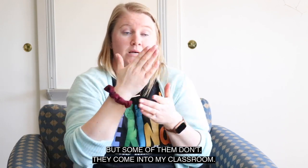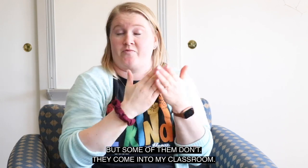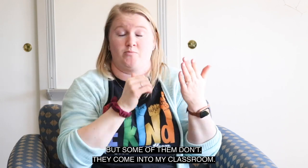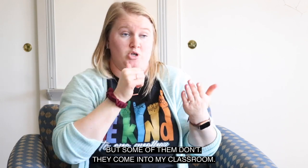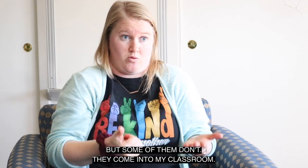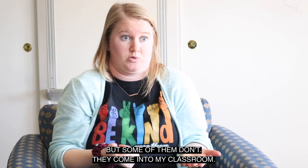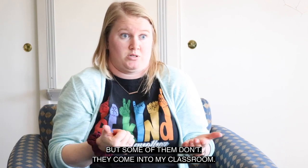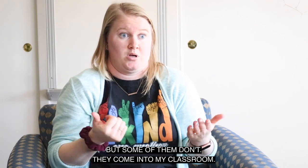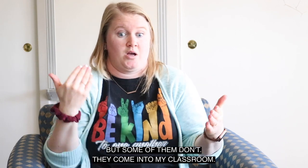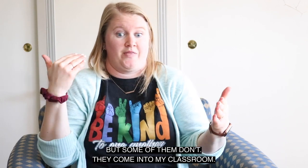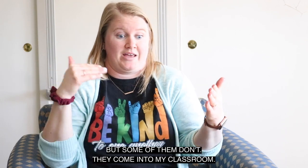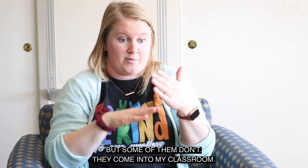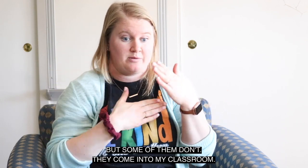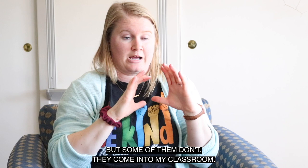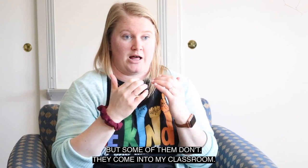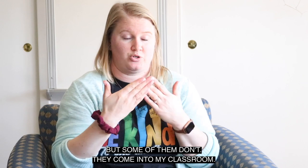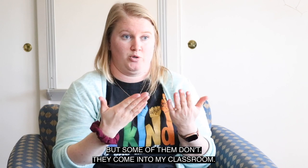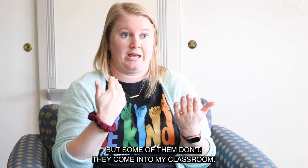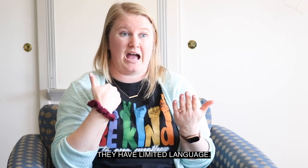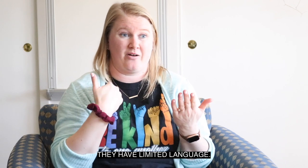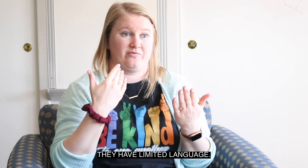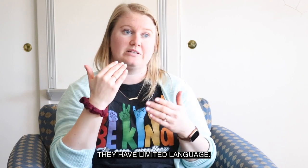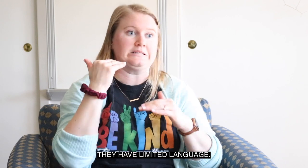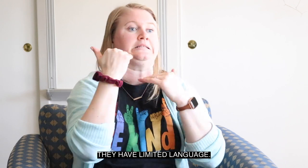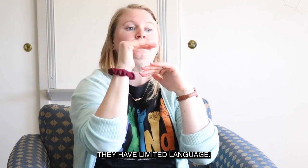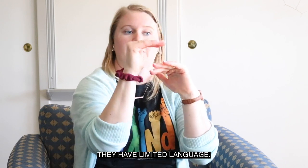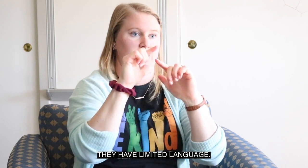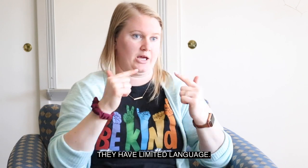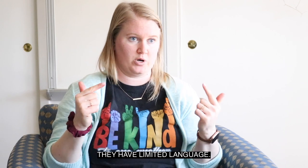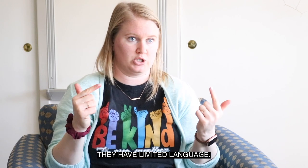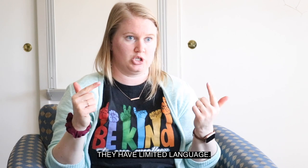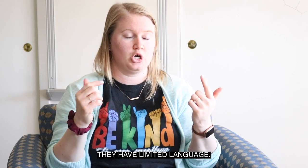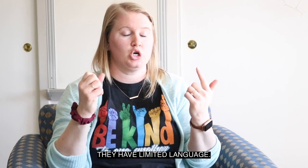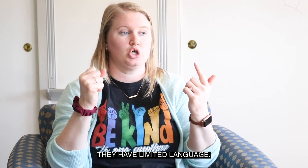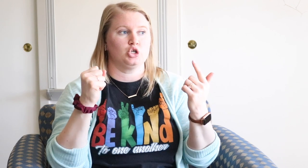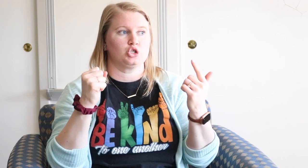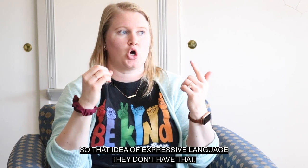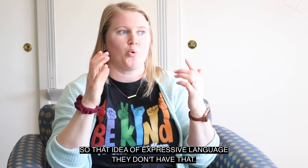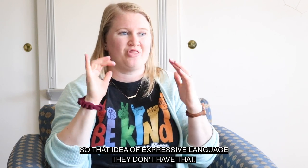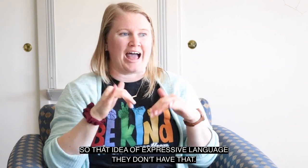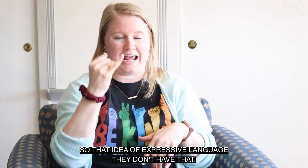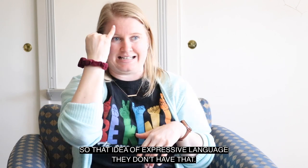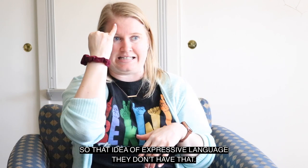of them don't. They come into my classroom, they have limited language. So that idea